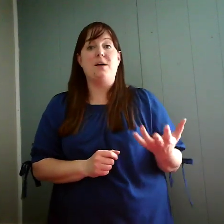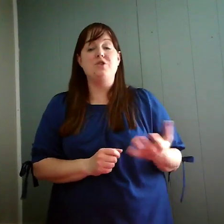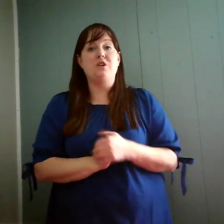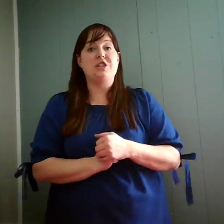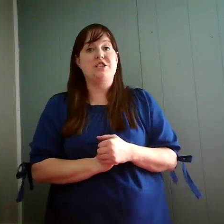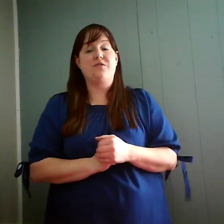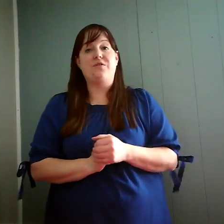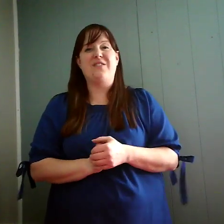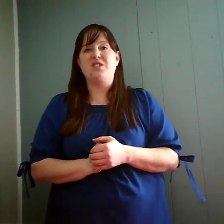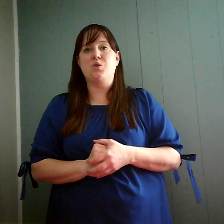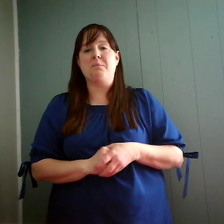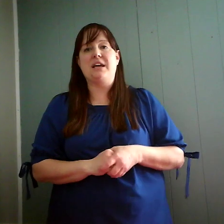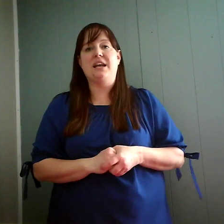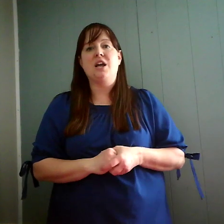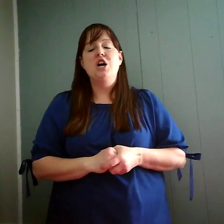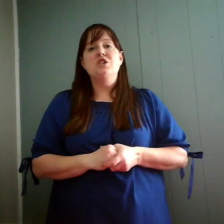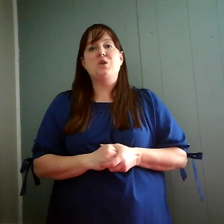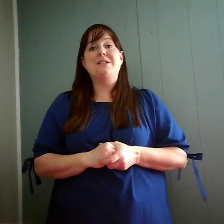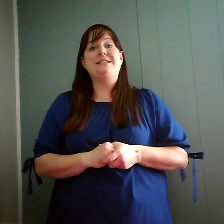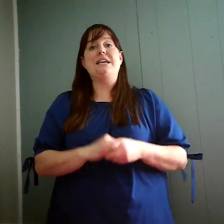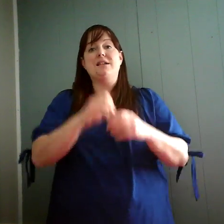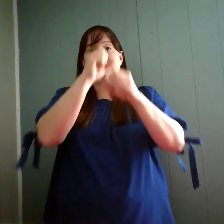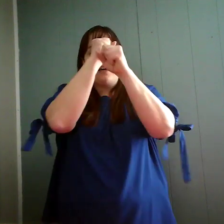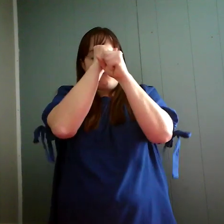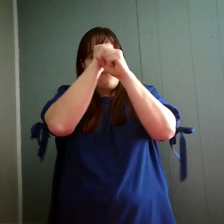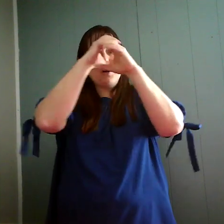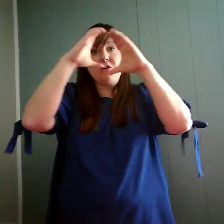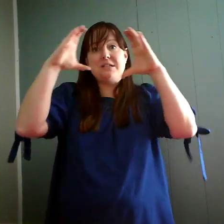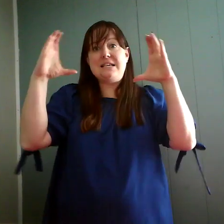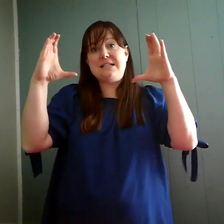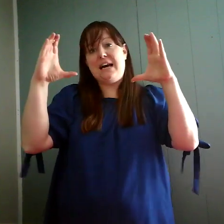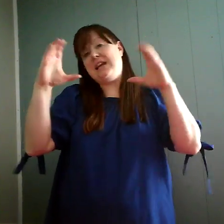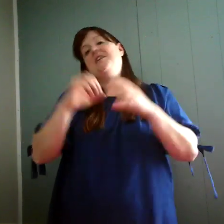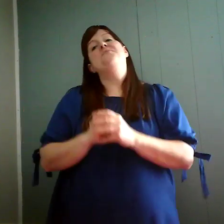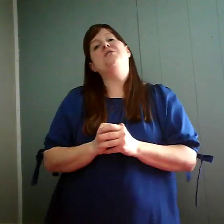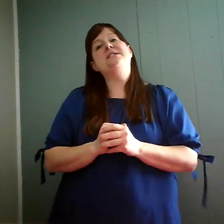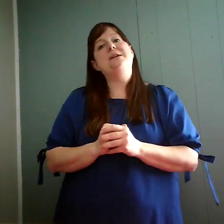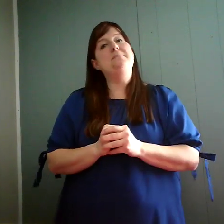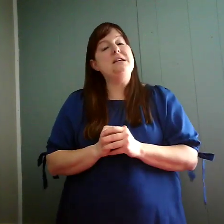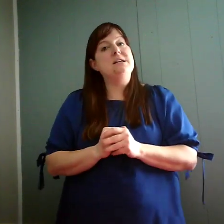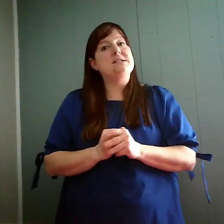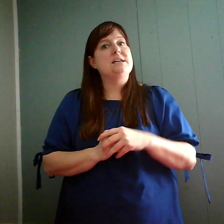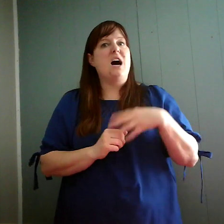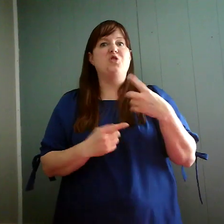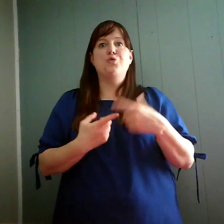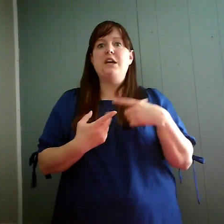you can change it if it's too complicated. So scenes, we're going to use this sign. Now this sign means a dream